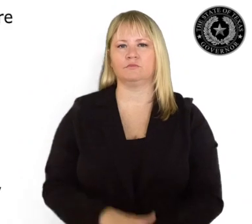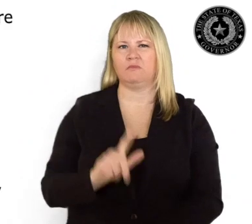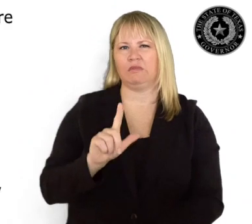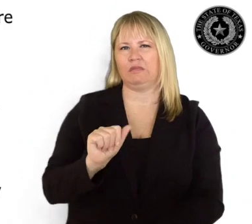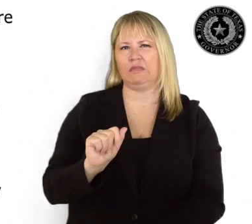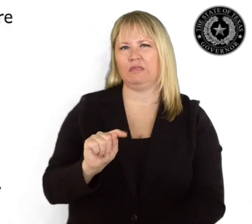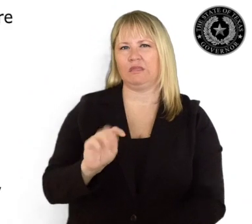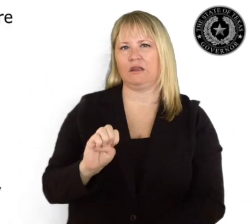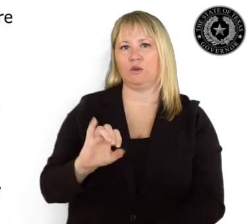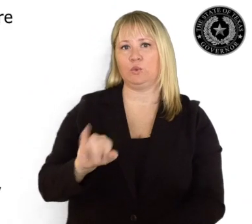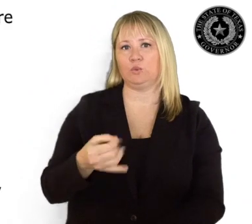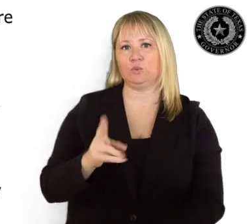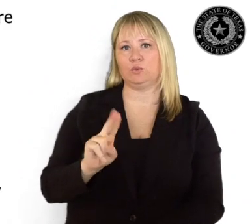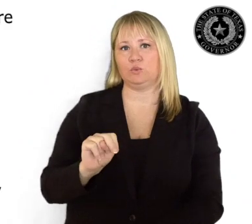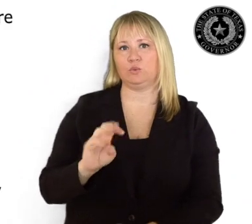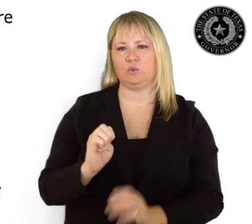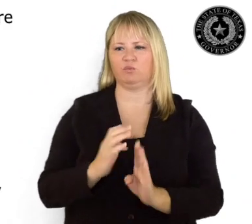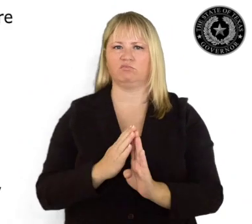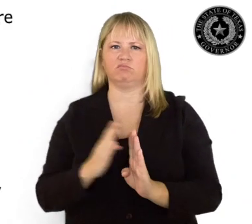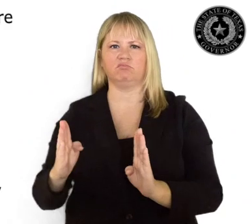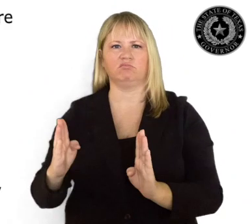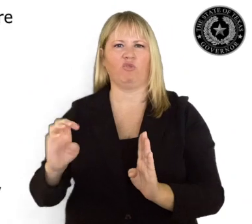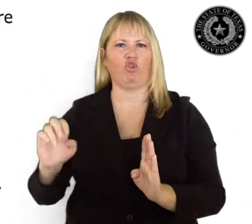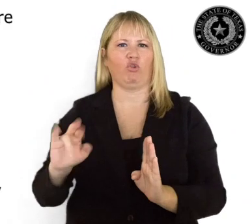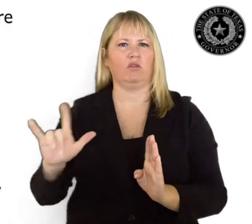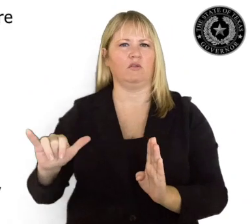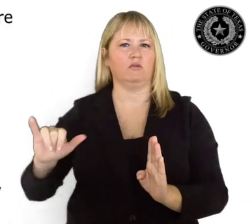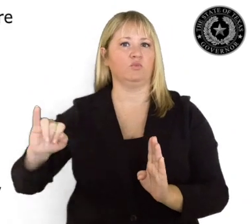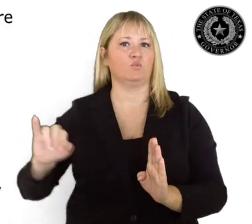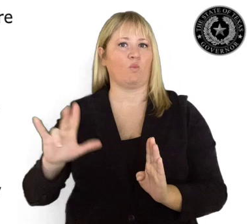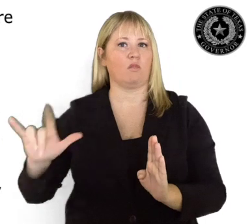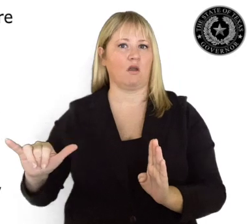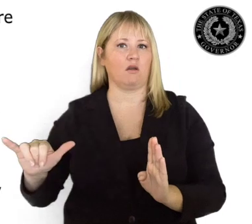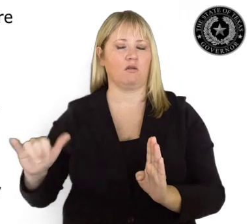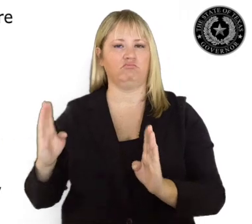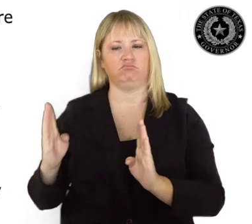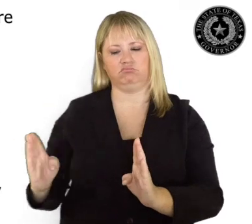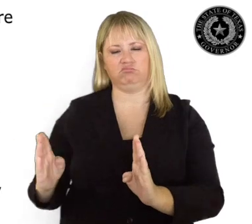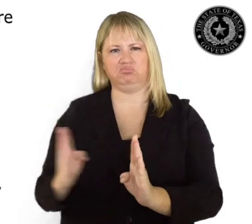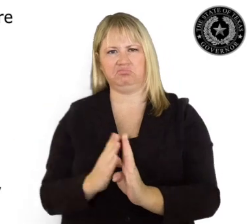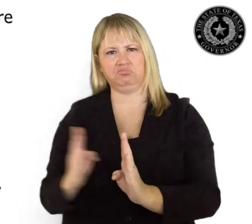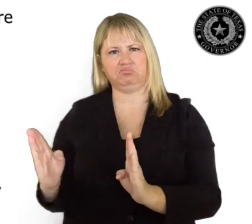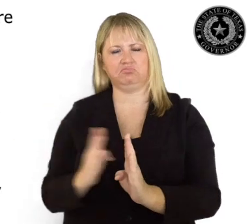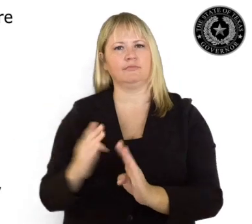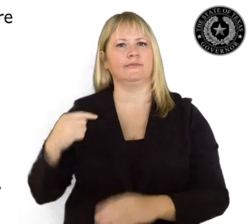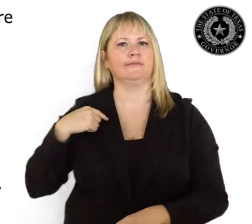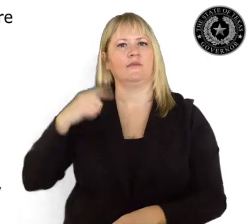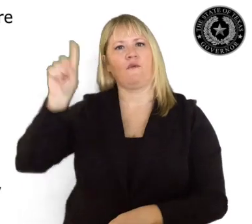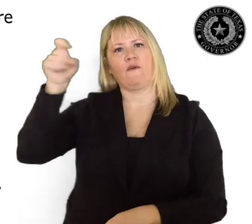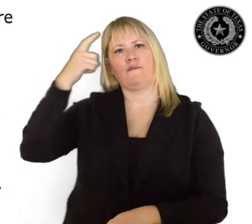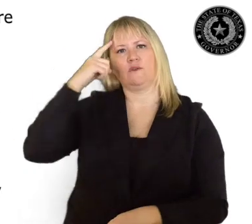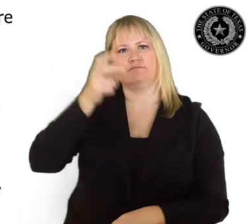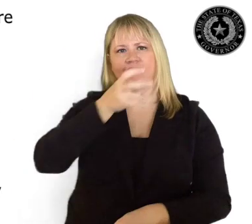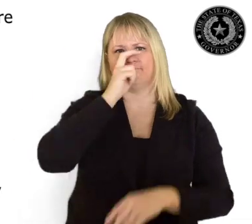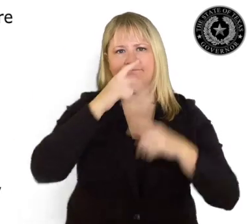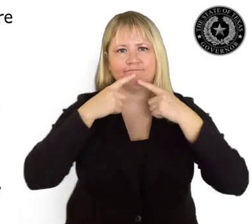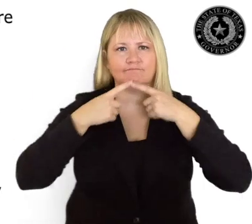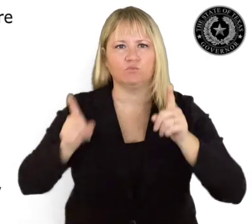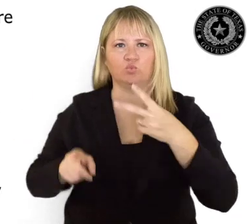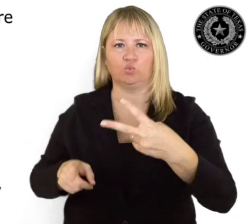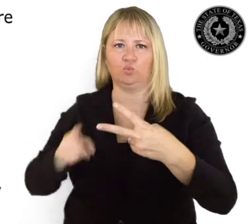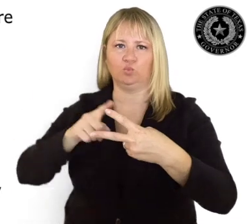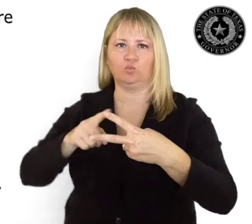whereas, I therefore issued Executive Orders GA28 and GA29 in late June and early July